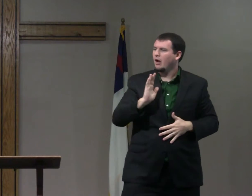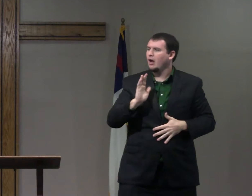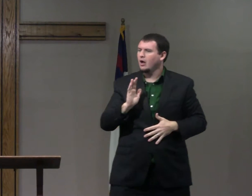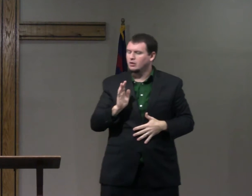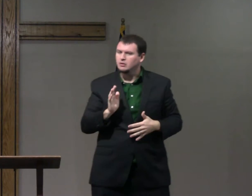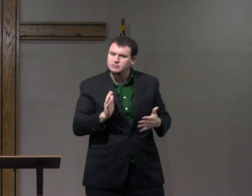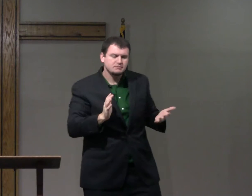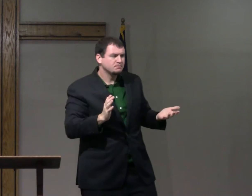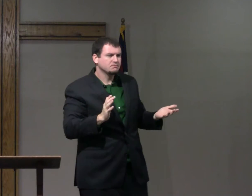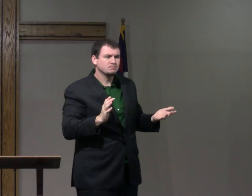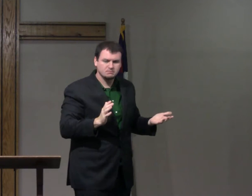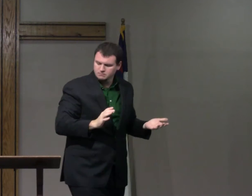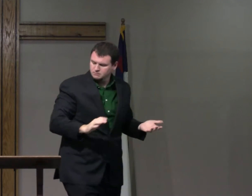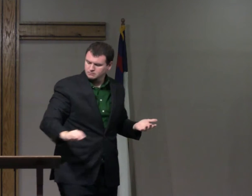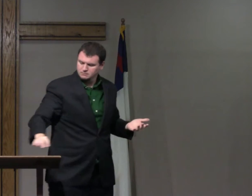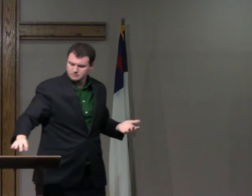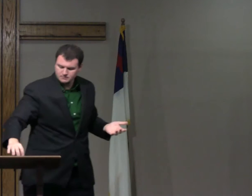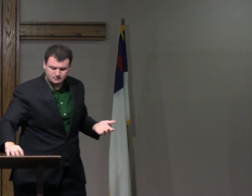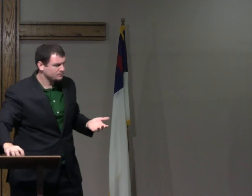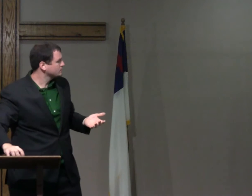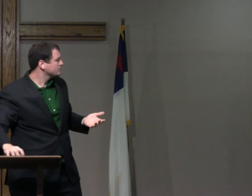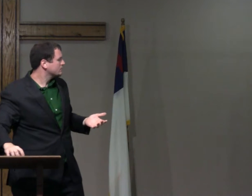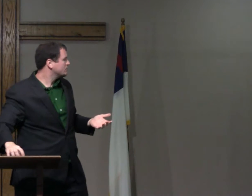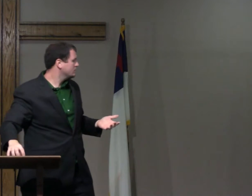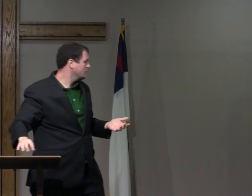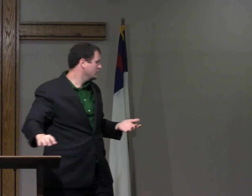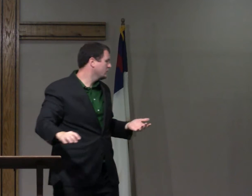and we are righteous before God in His eyes.